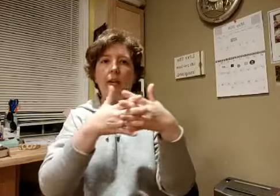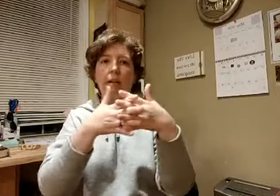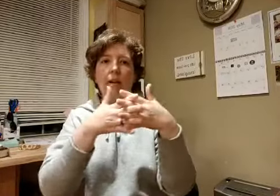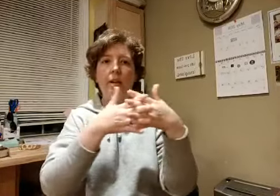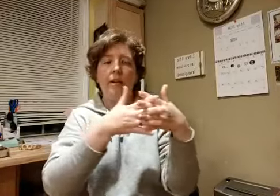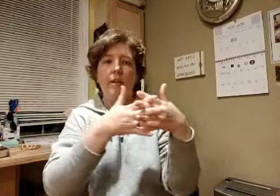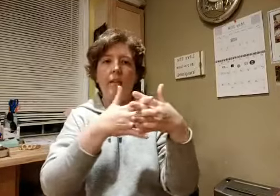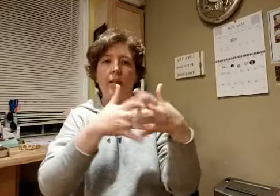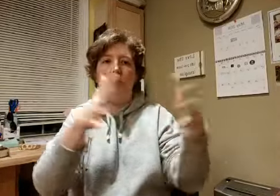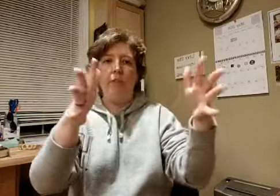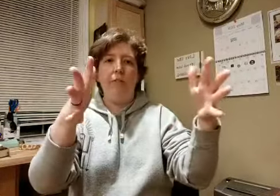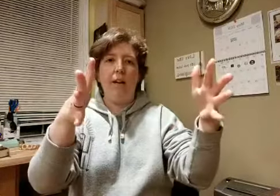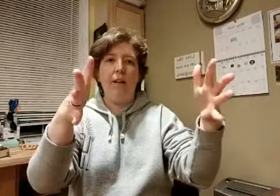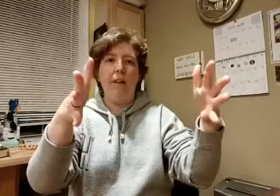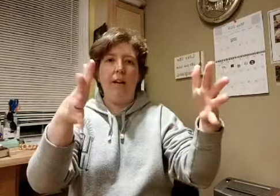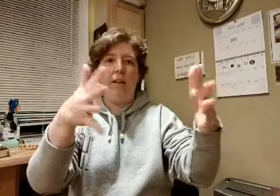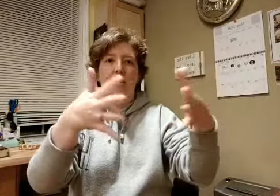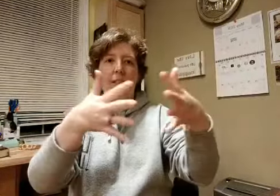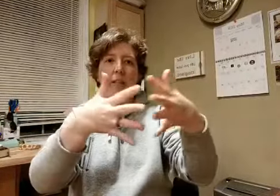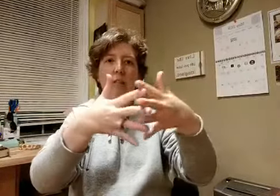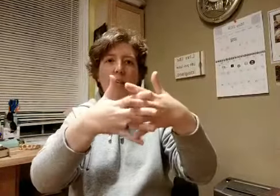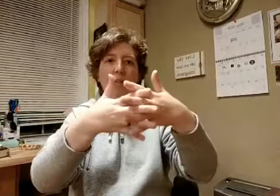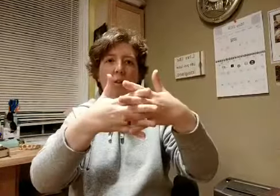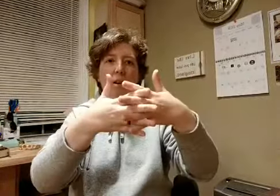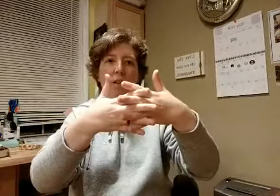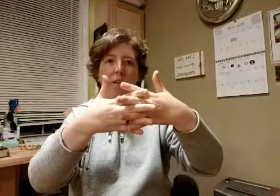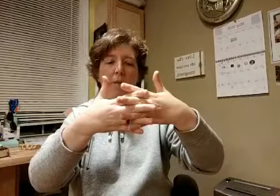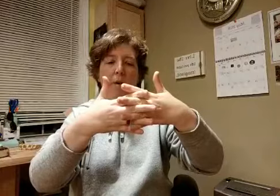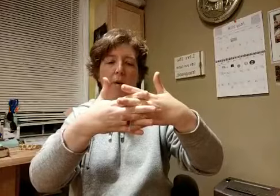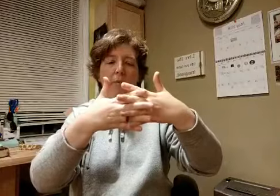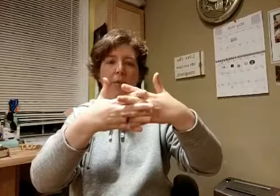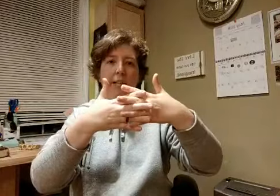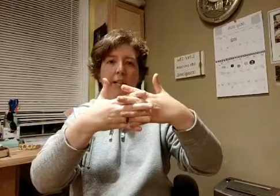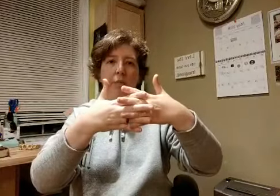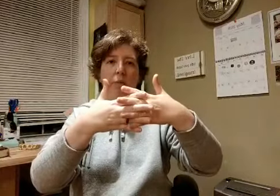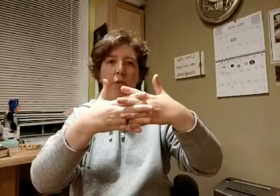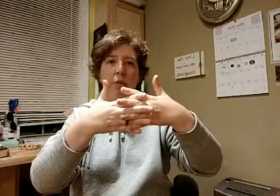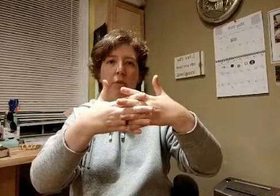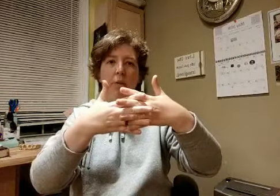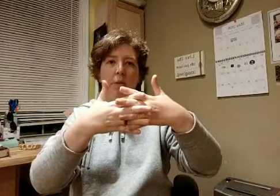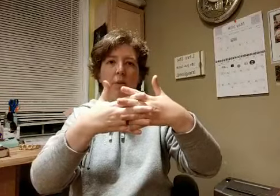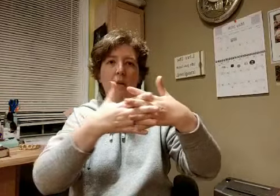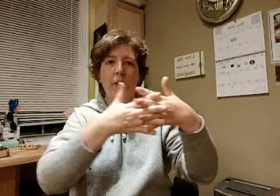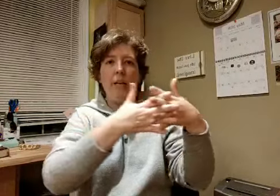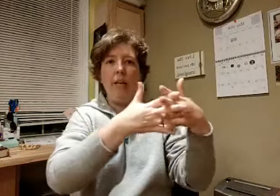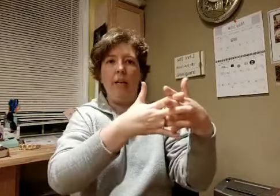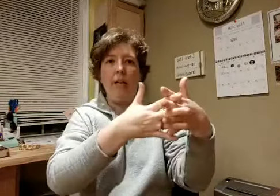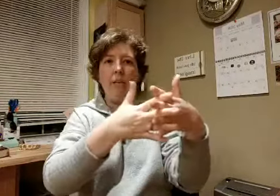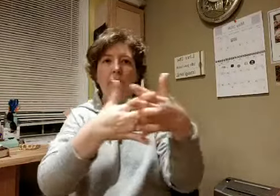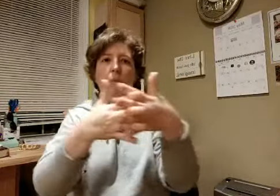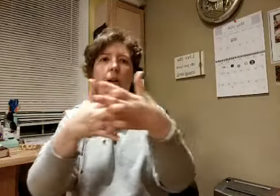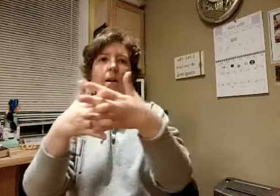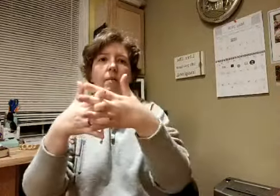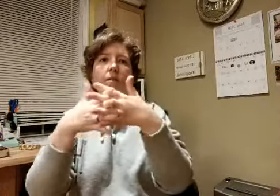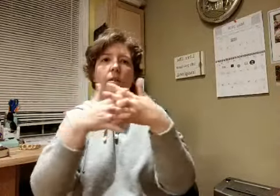America, your 5 hands interlock and palms are in towards you. And it goes around